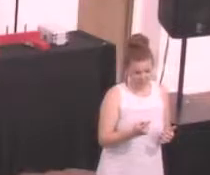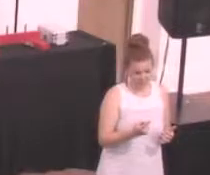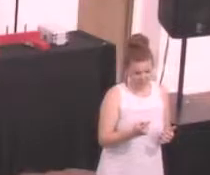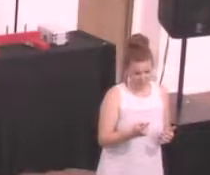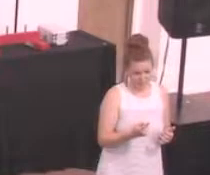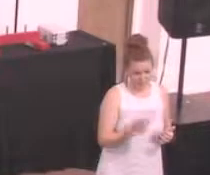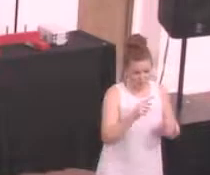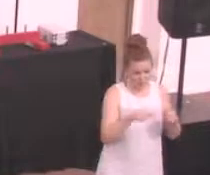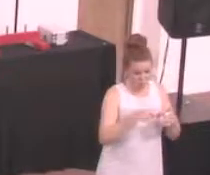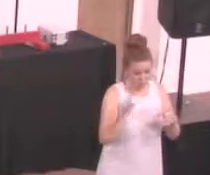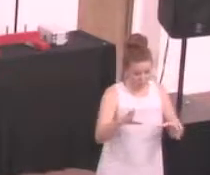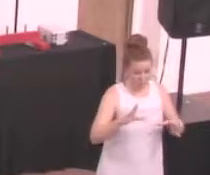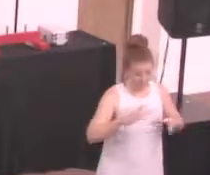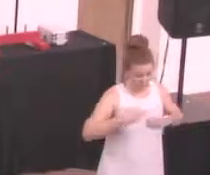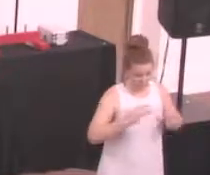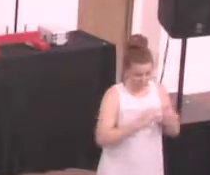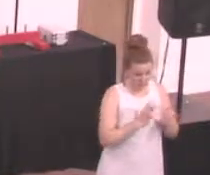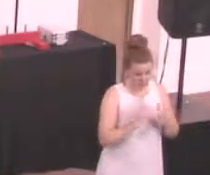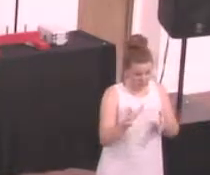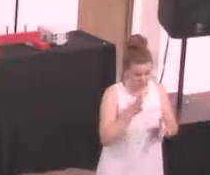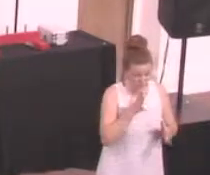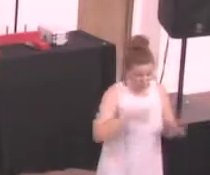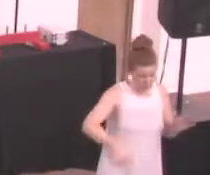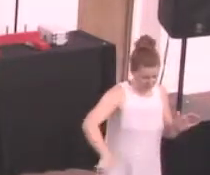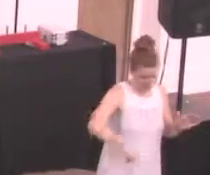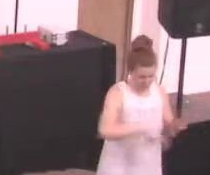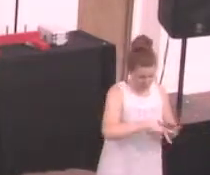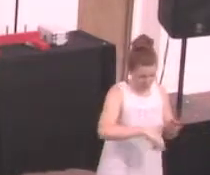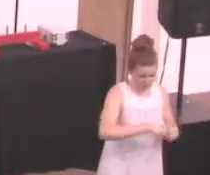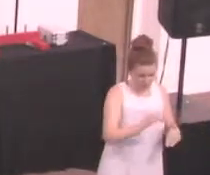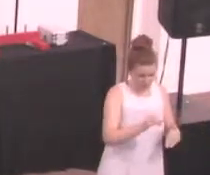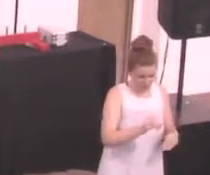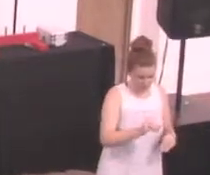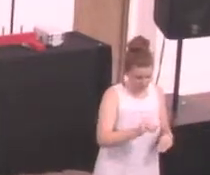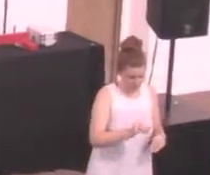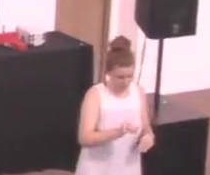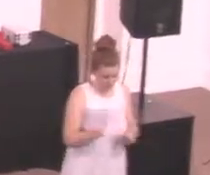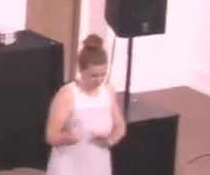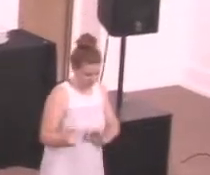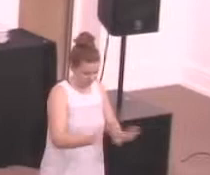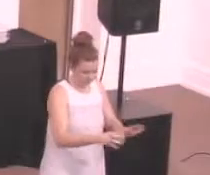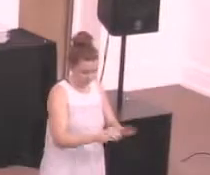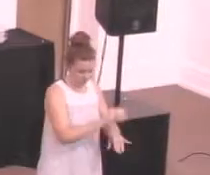When I accepted Jesus, she kicked me out. She put my stuff on the lawn and turned on the sprinklers.